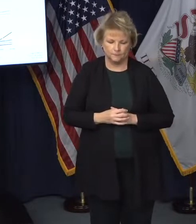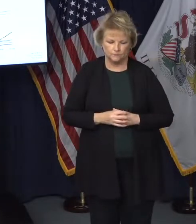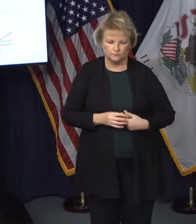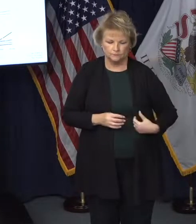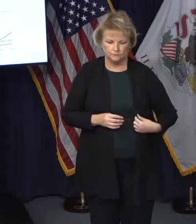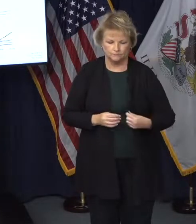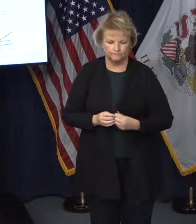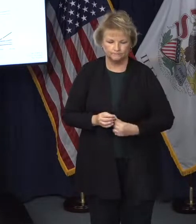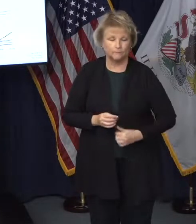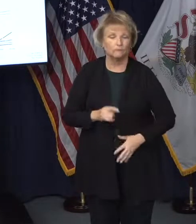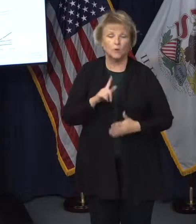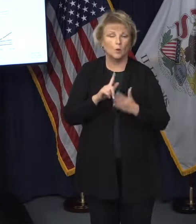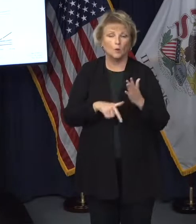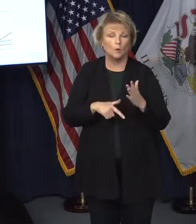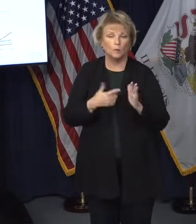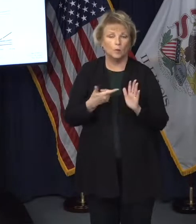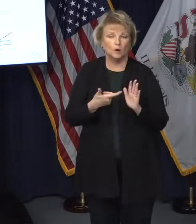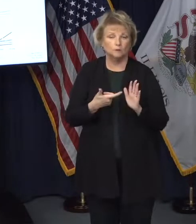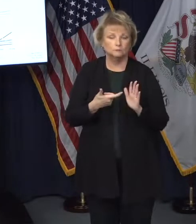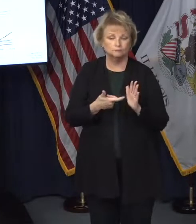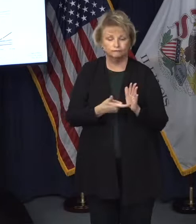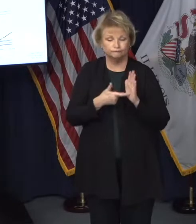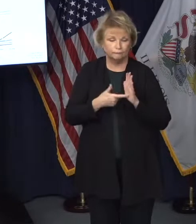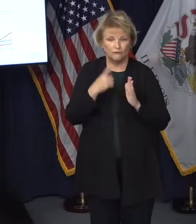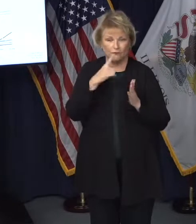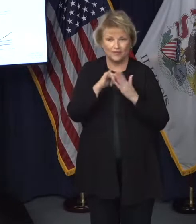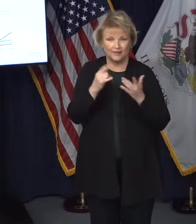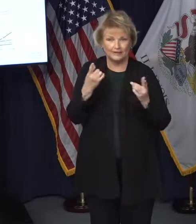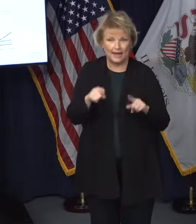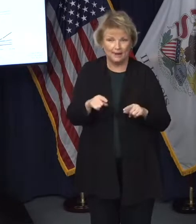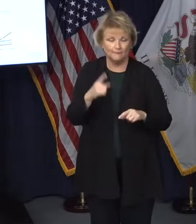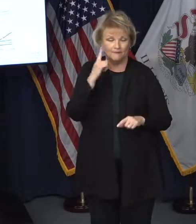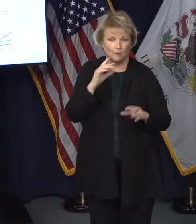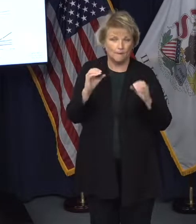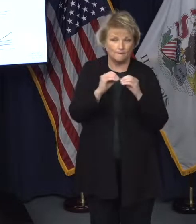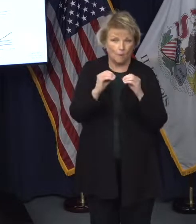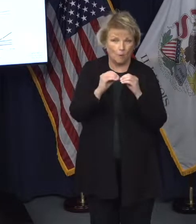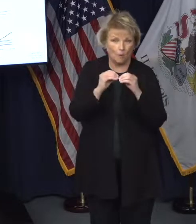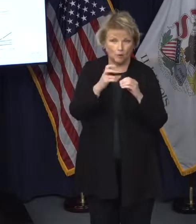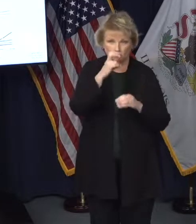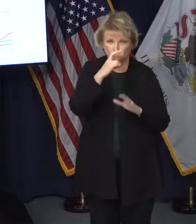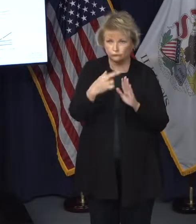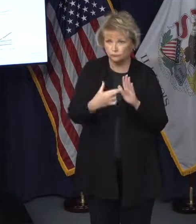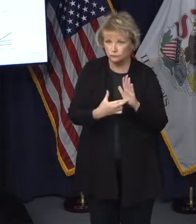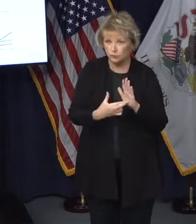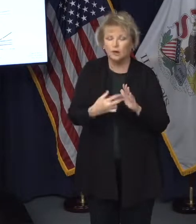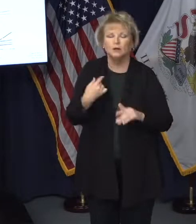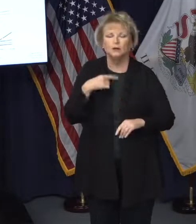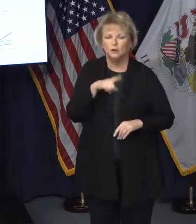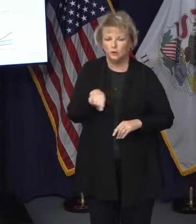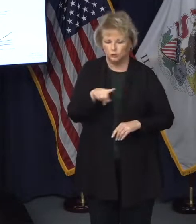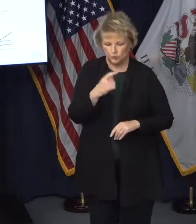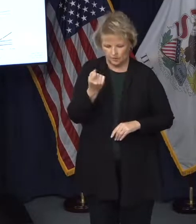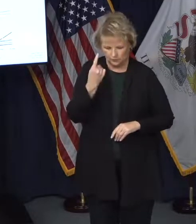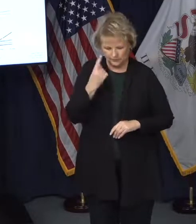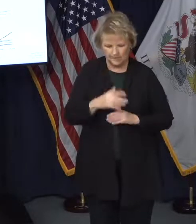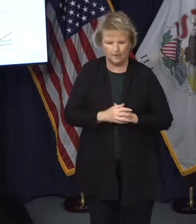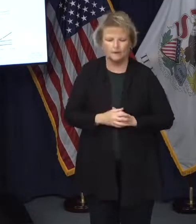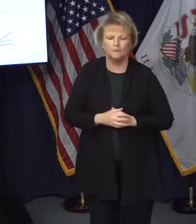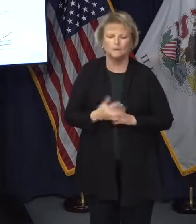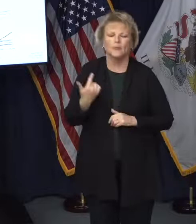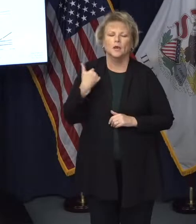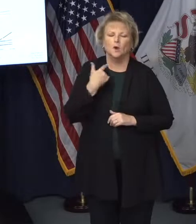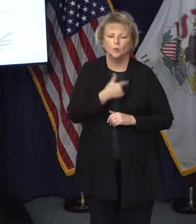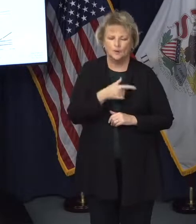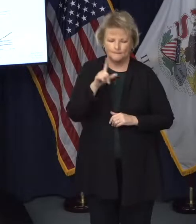The trigger for new mitigations or more mitigations, I mean, look, I think you all understand that you've got to go through